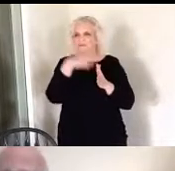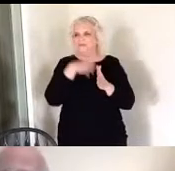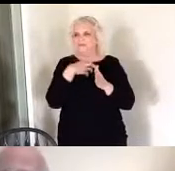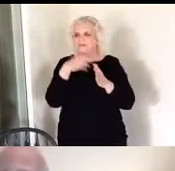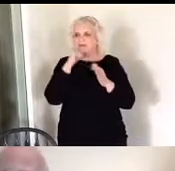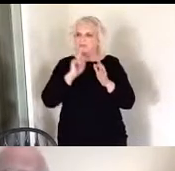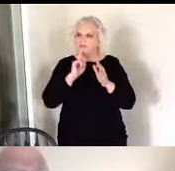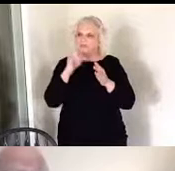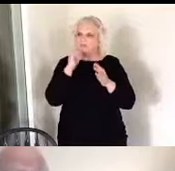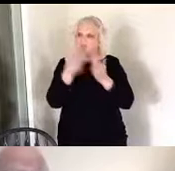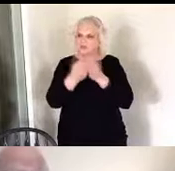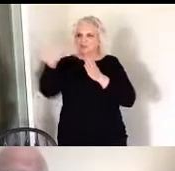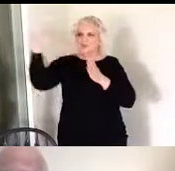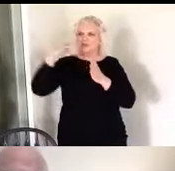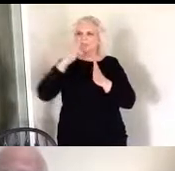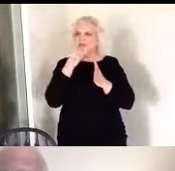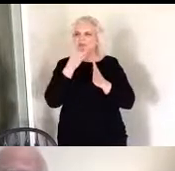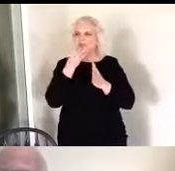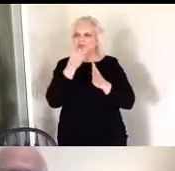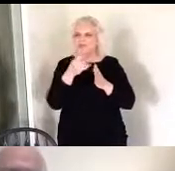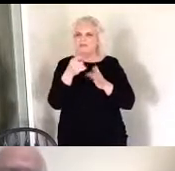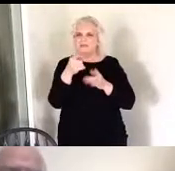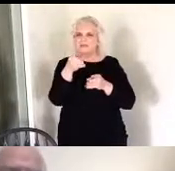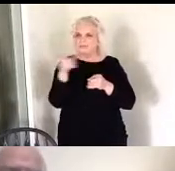because we don't have any control over the light here.